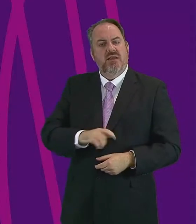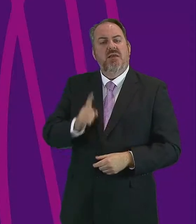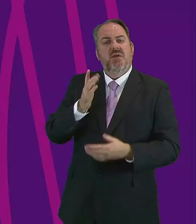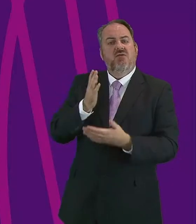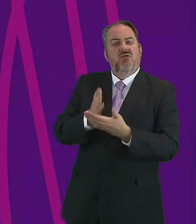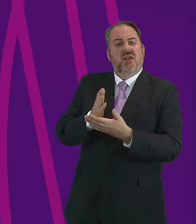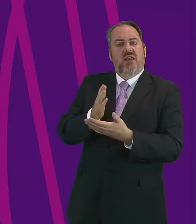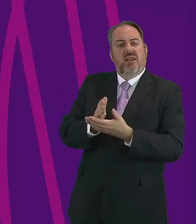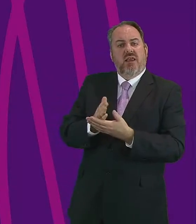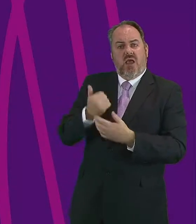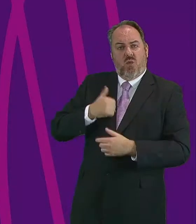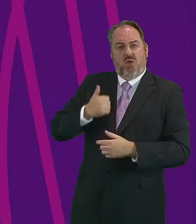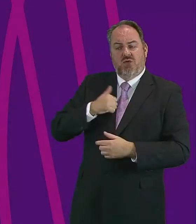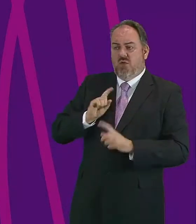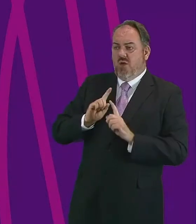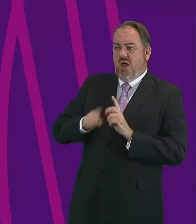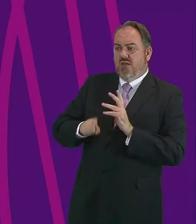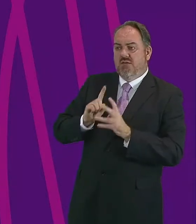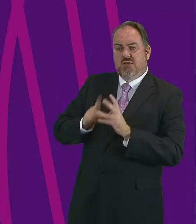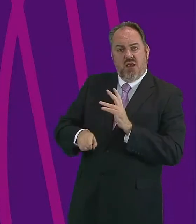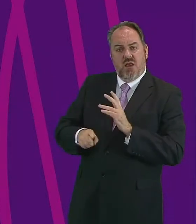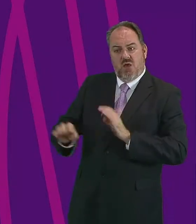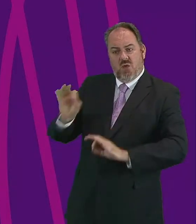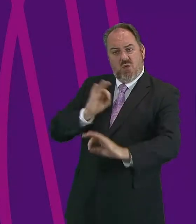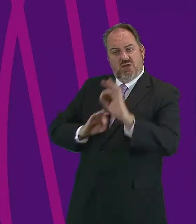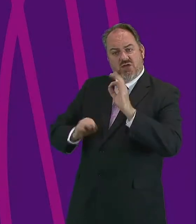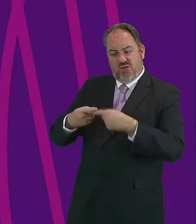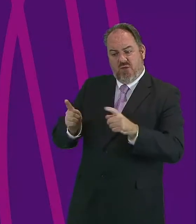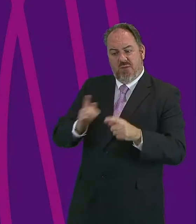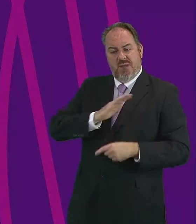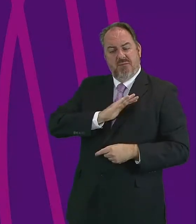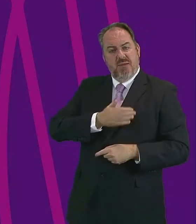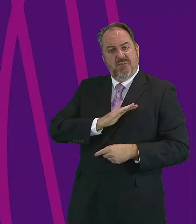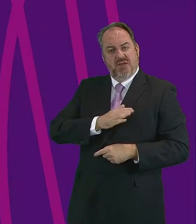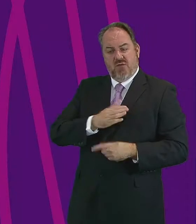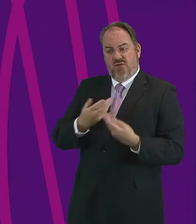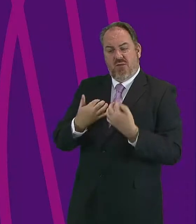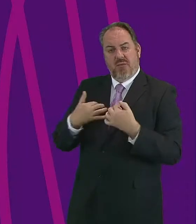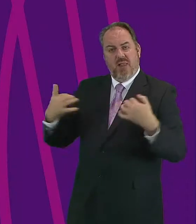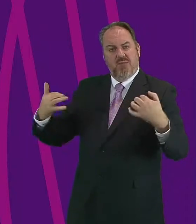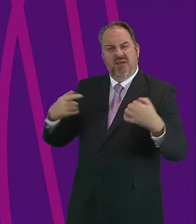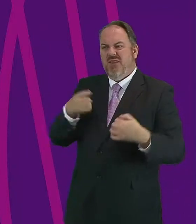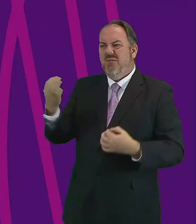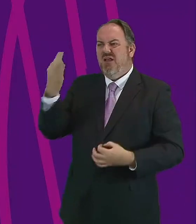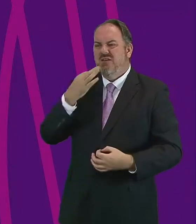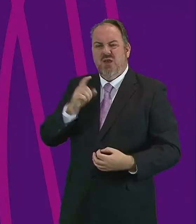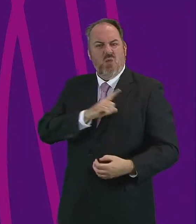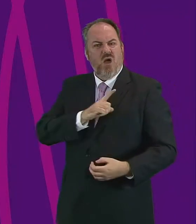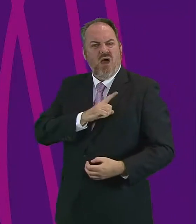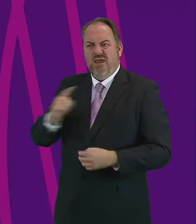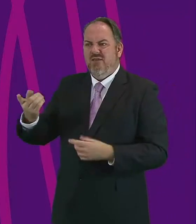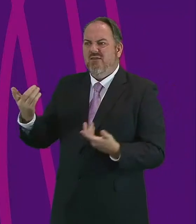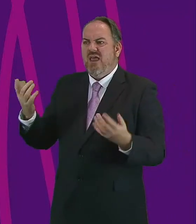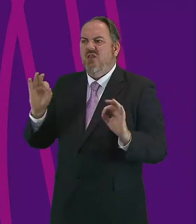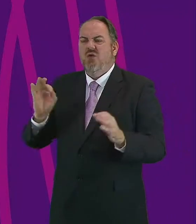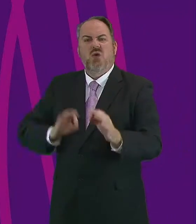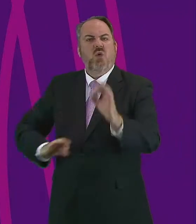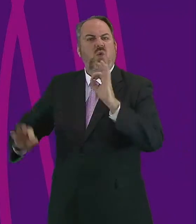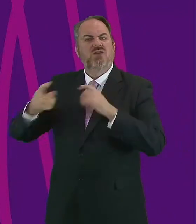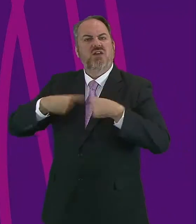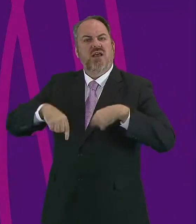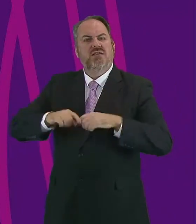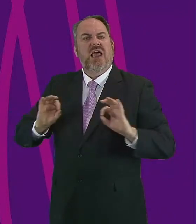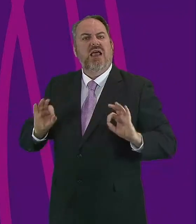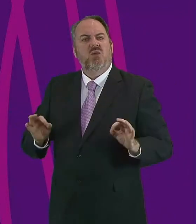raised by a number of members about an enhanced role for Parliament in scrutinising coronavirus regulations. I think it's fair to say that within